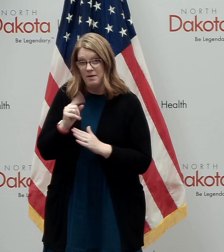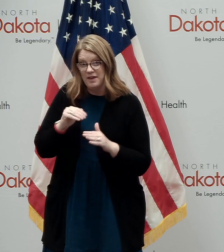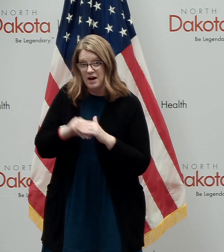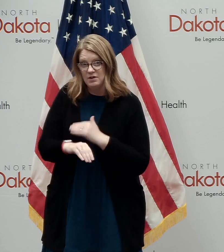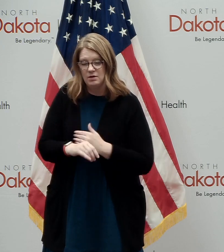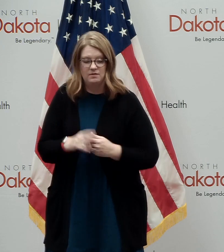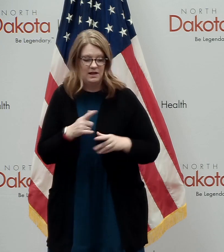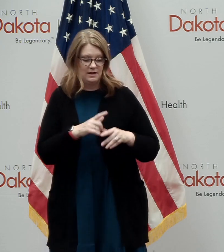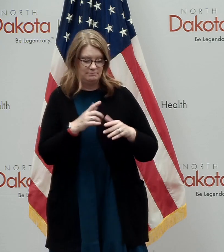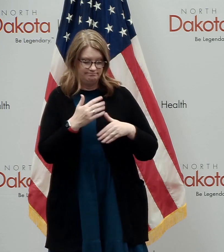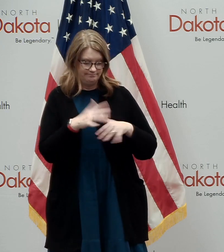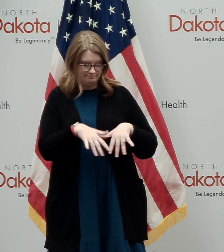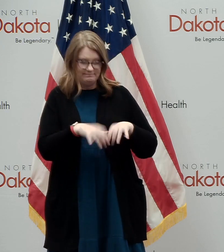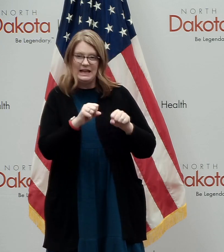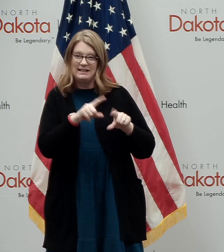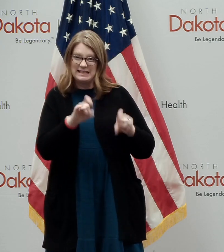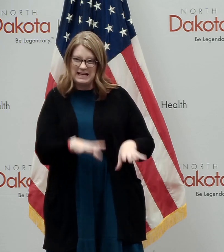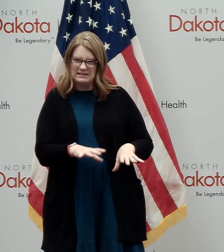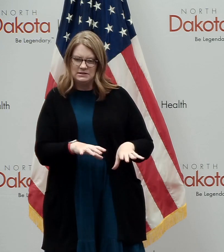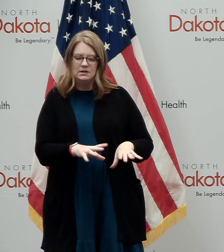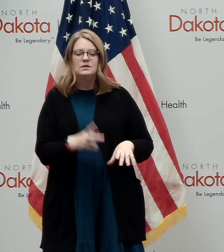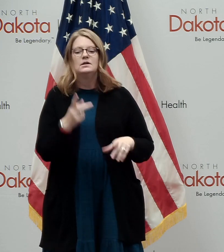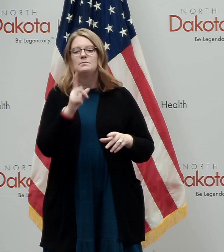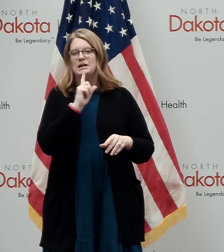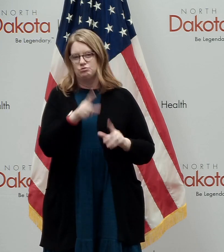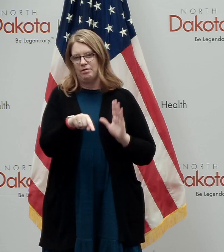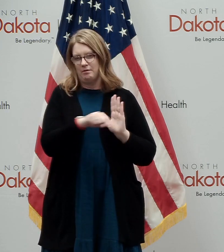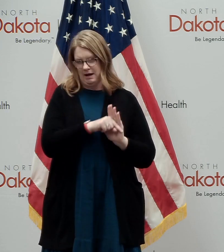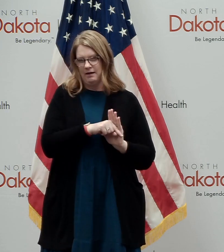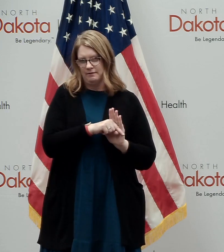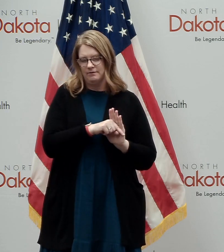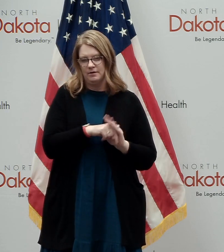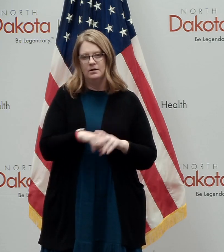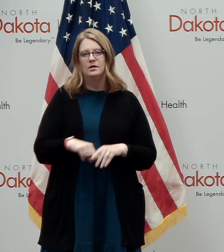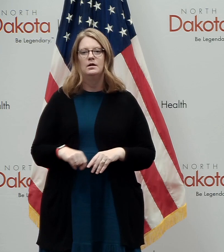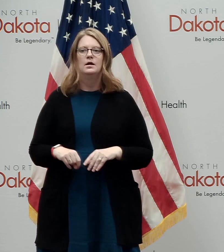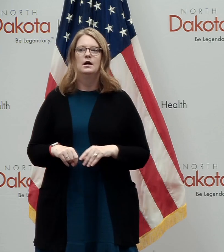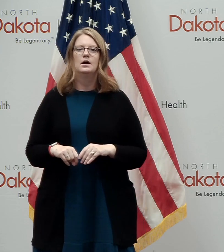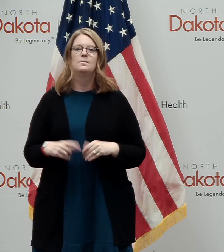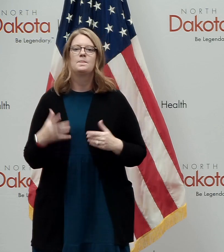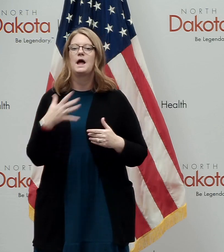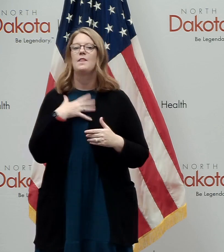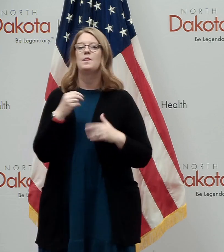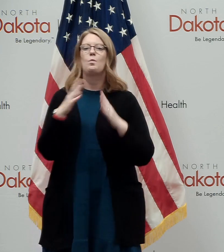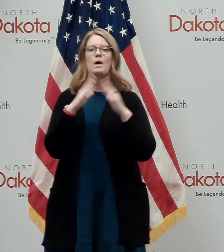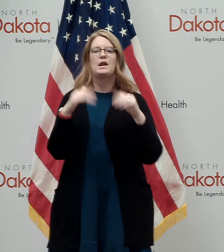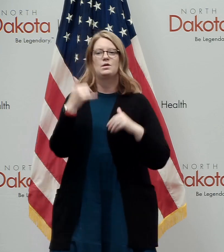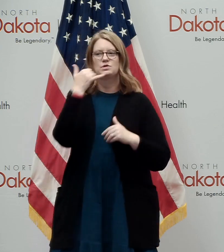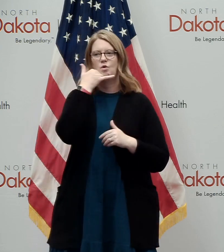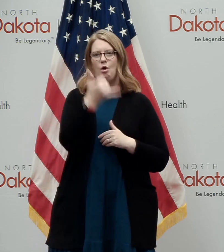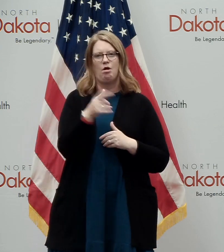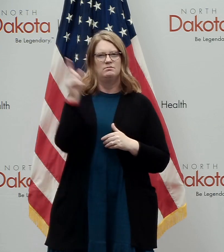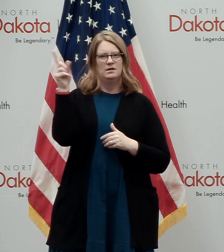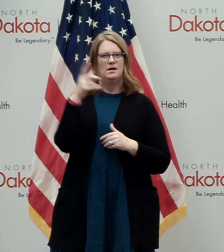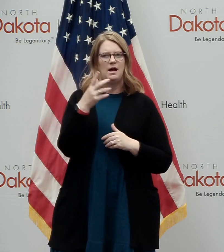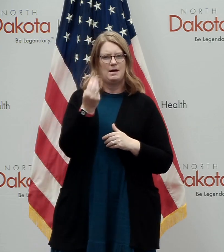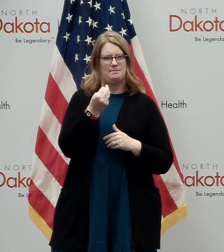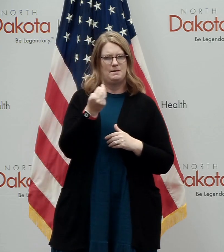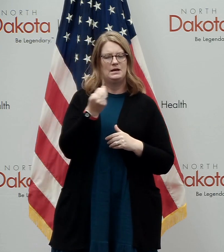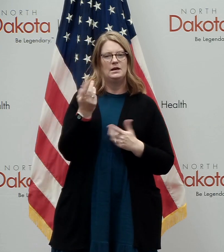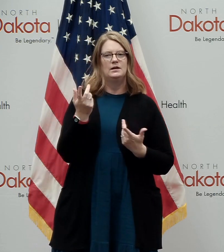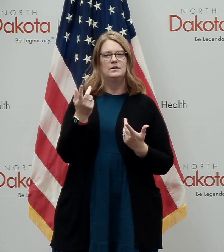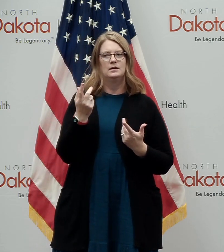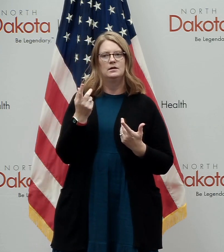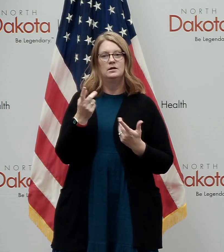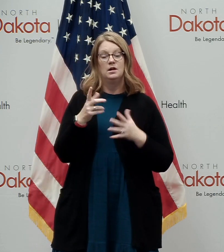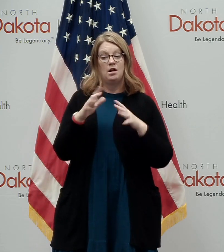And so again, having that, and just from a scale standpoint, on the White House call, recall, on Monday, it was announced that